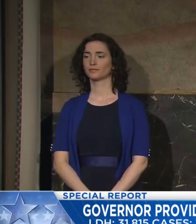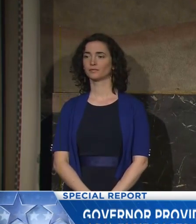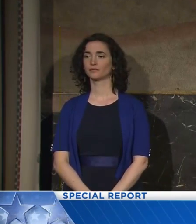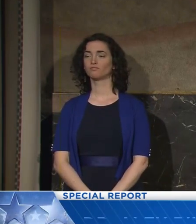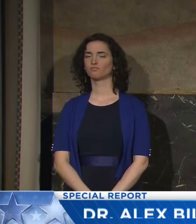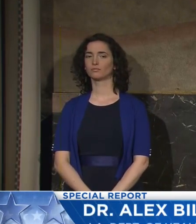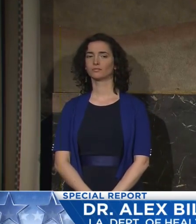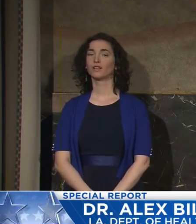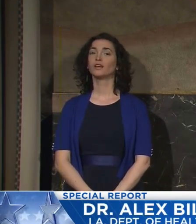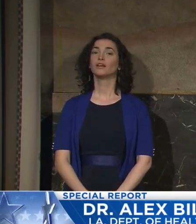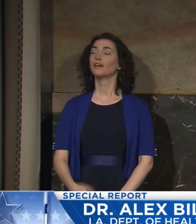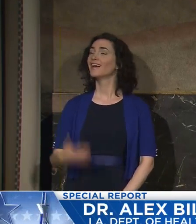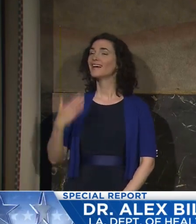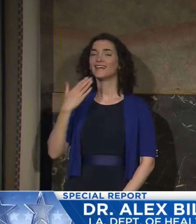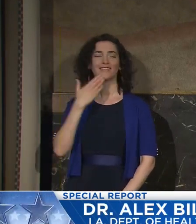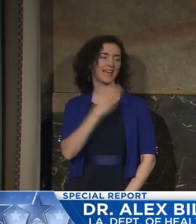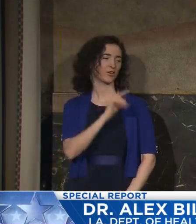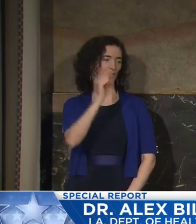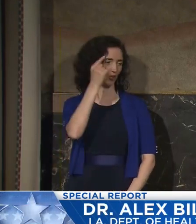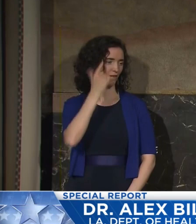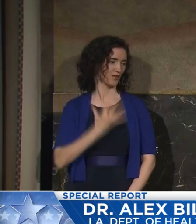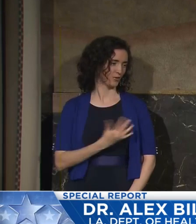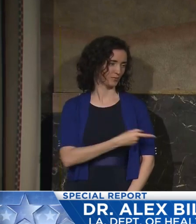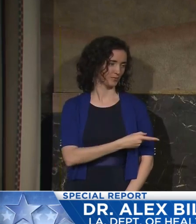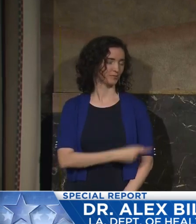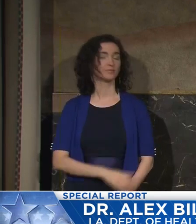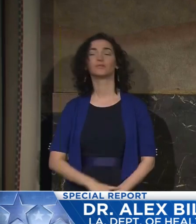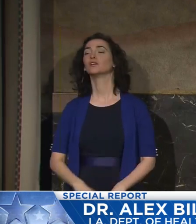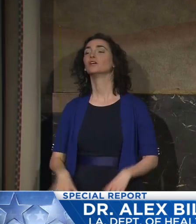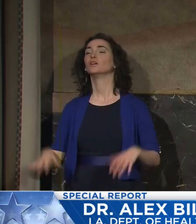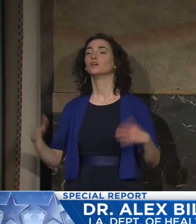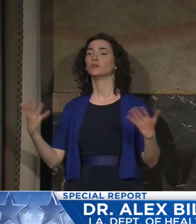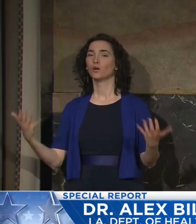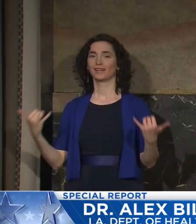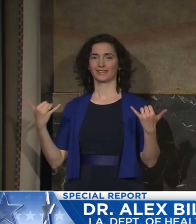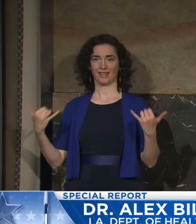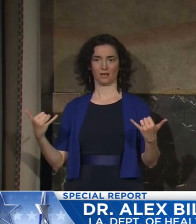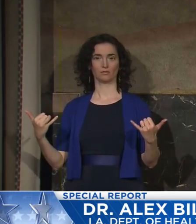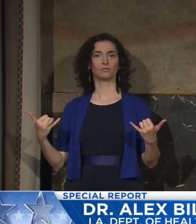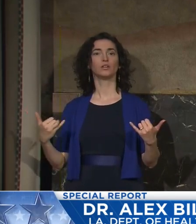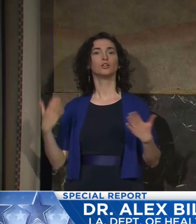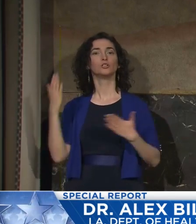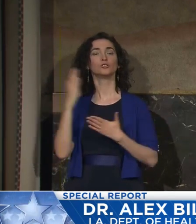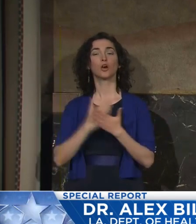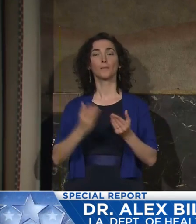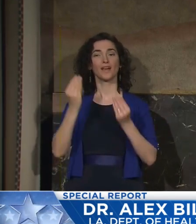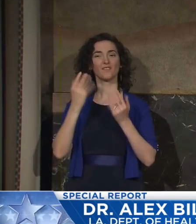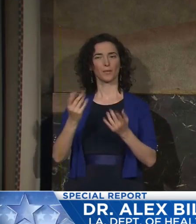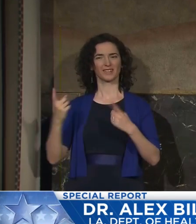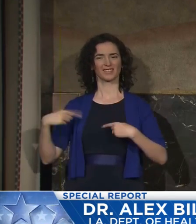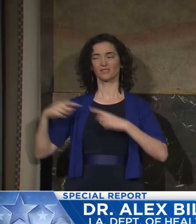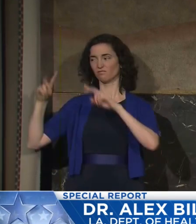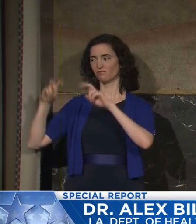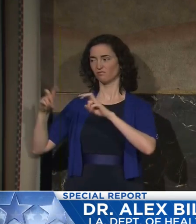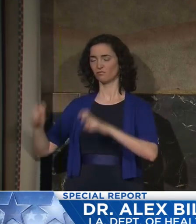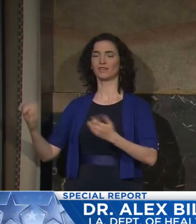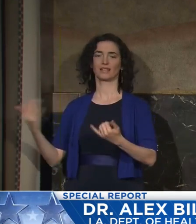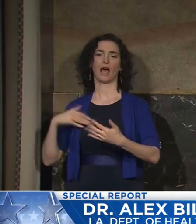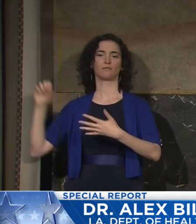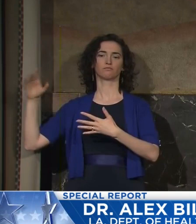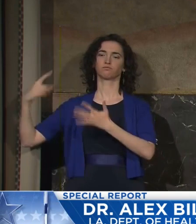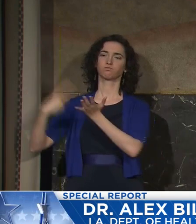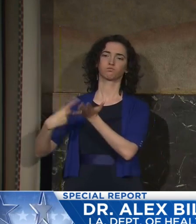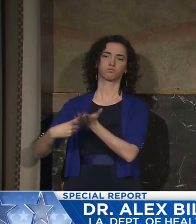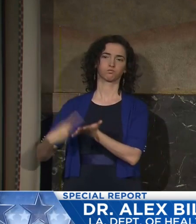Thank you, Governor. So I'm going to walk you through some of the data that we looked at, and then talk a little bit more about